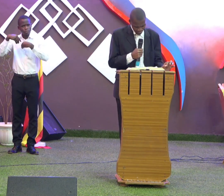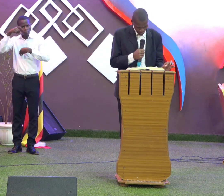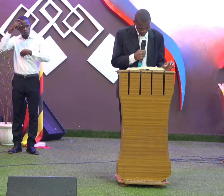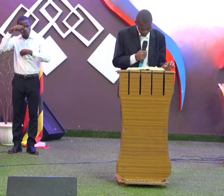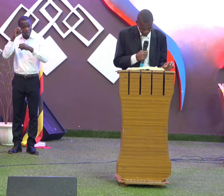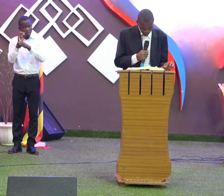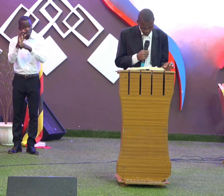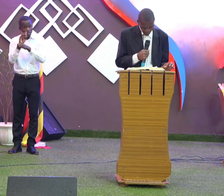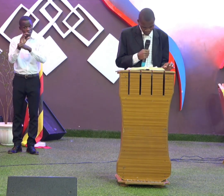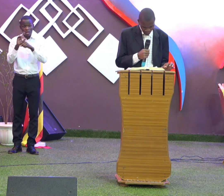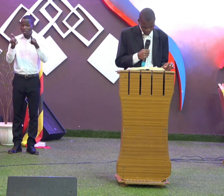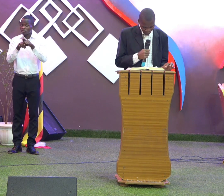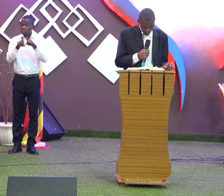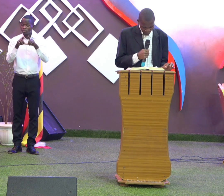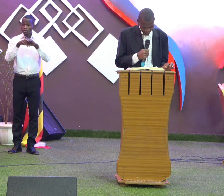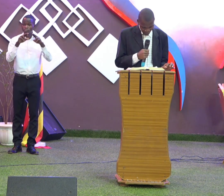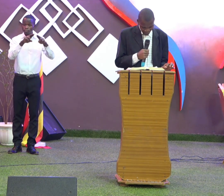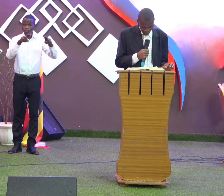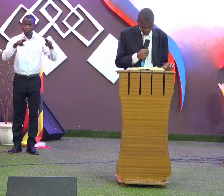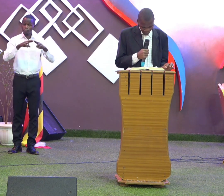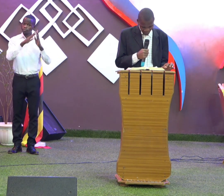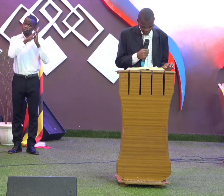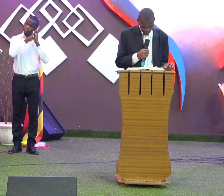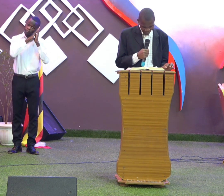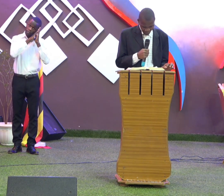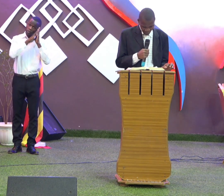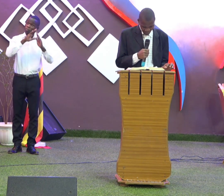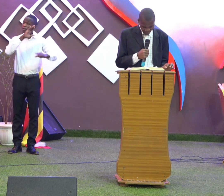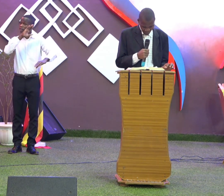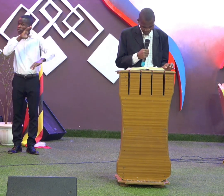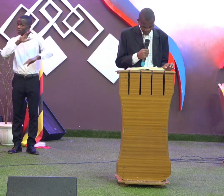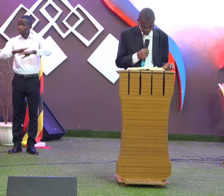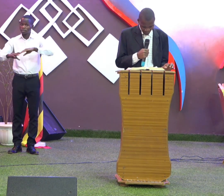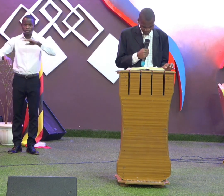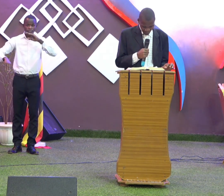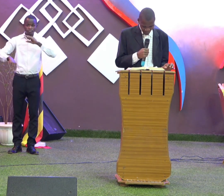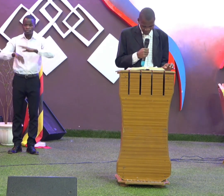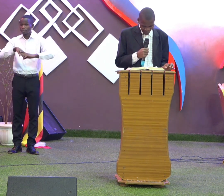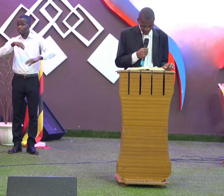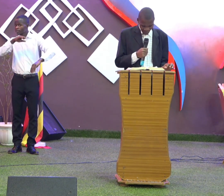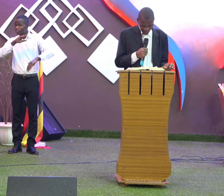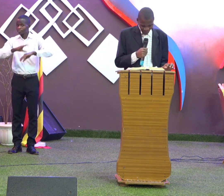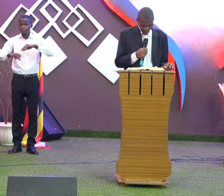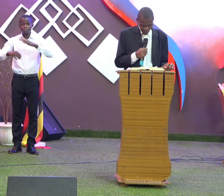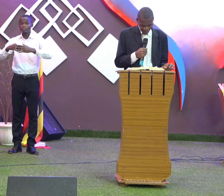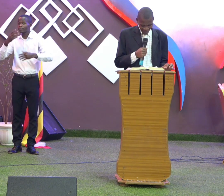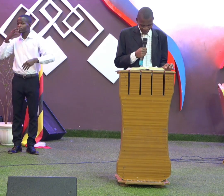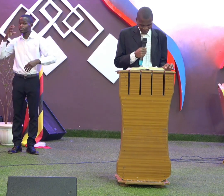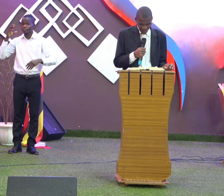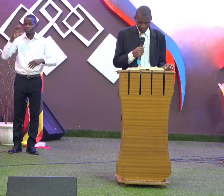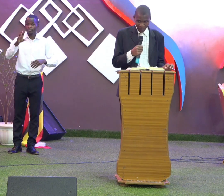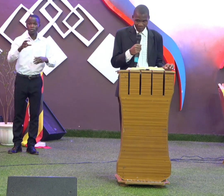us counsel. Ne mukisenge kyongo oliwe katoko limeanga ekinya sikulwanga kidduka n'ekigenda nekimugamba ndio